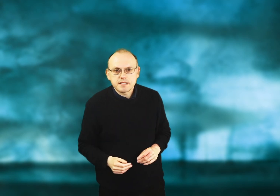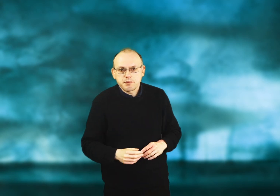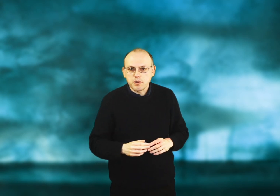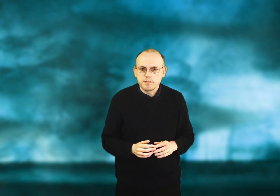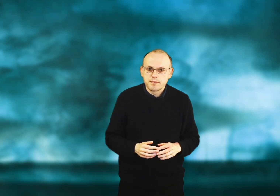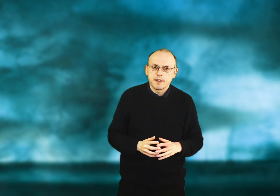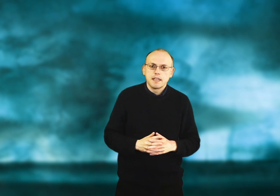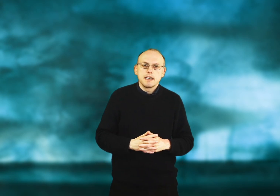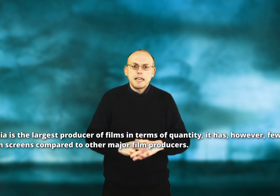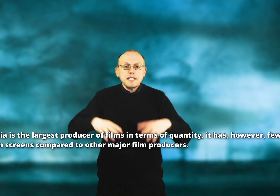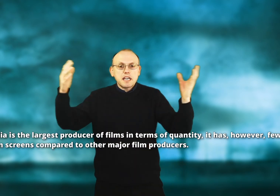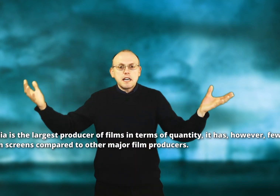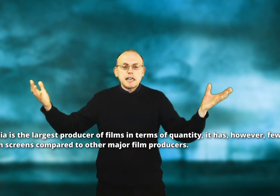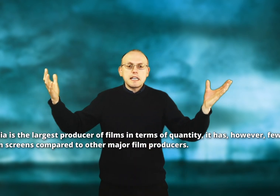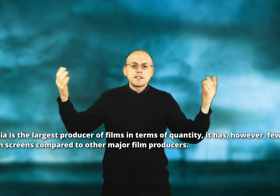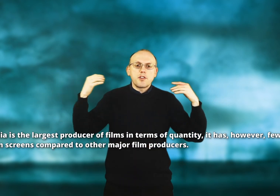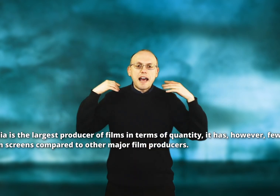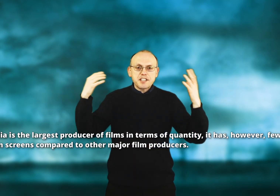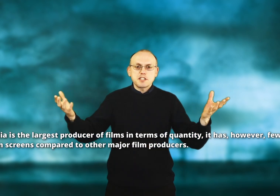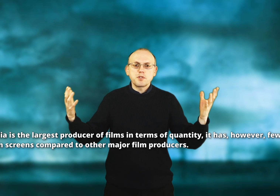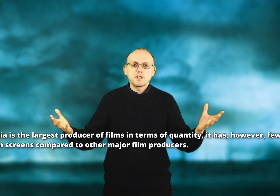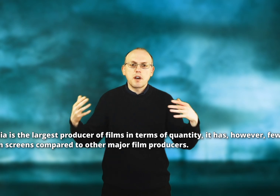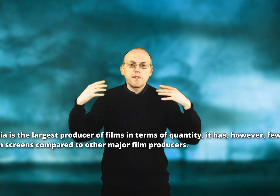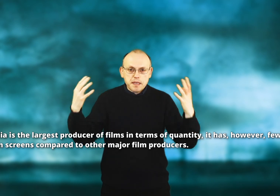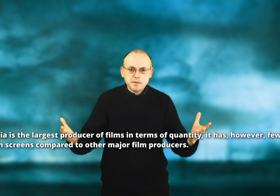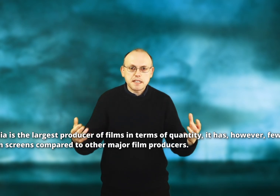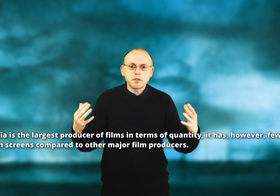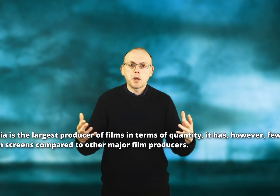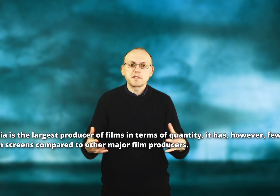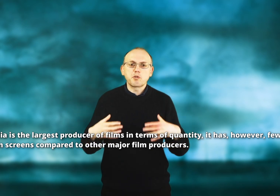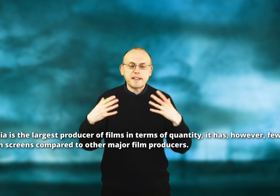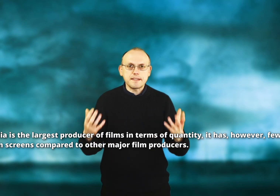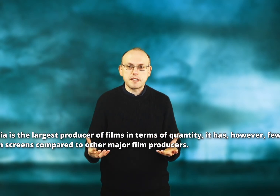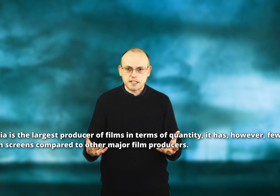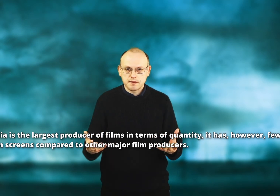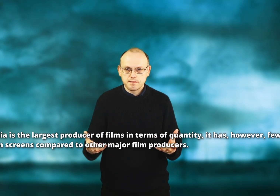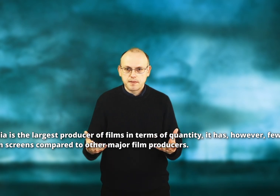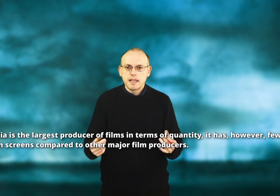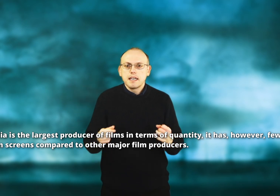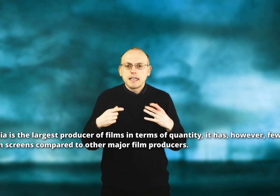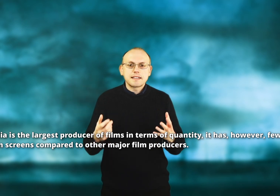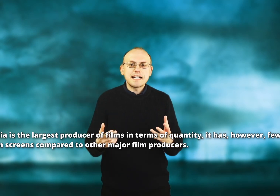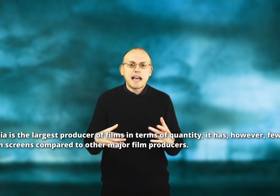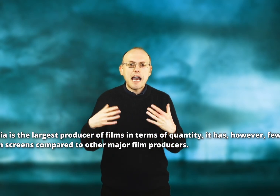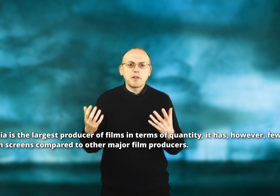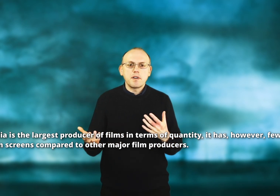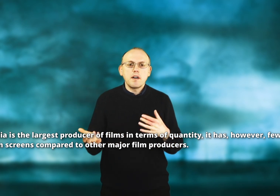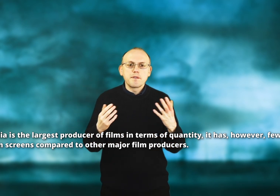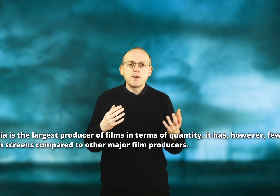example, India is the largest producer of films in terms of quantity. It has, however, few film